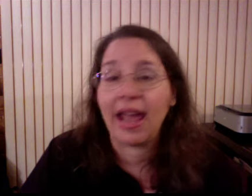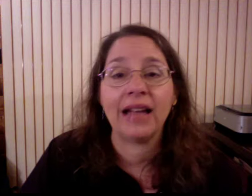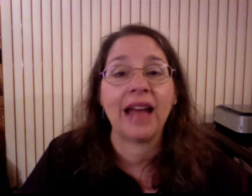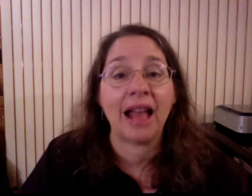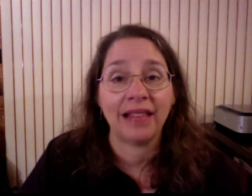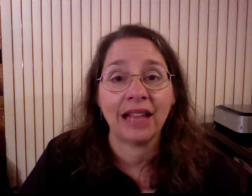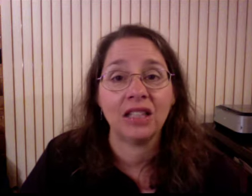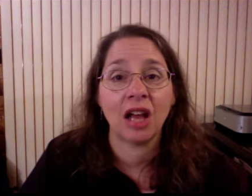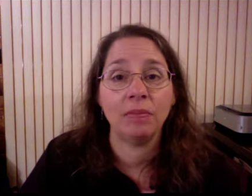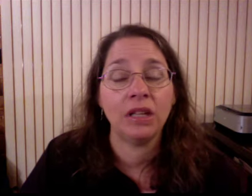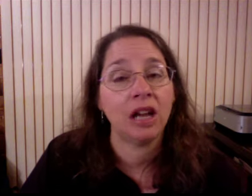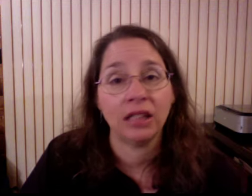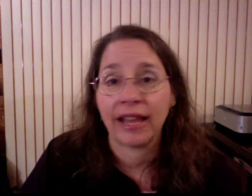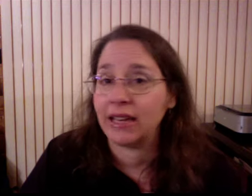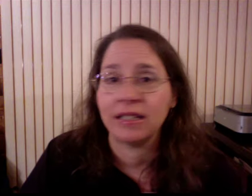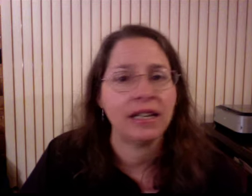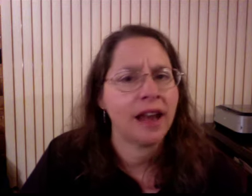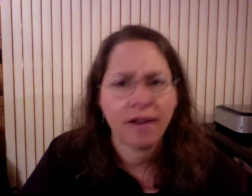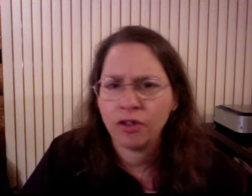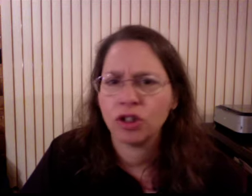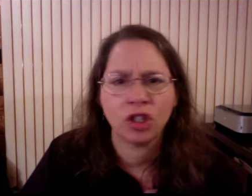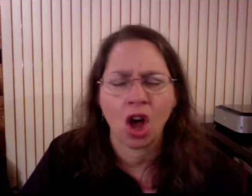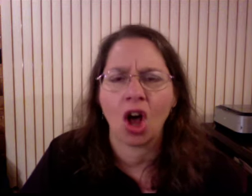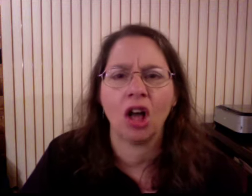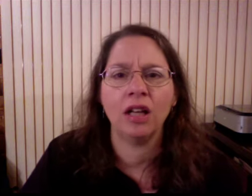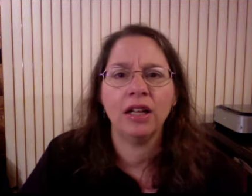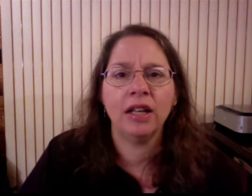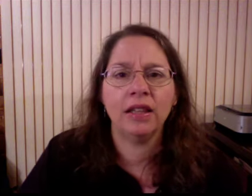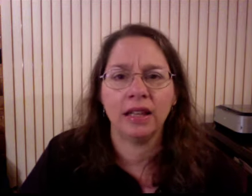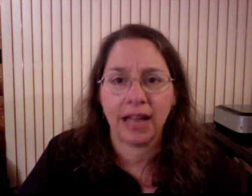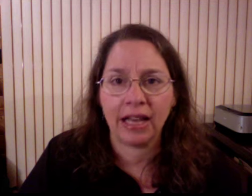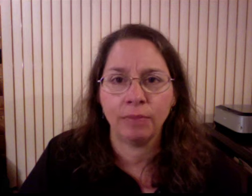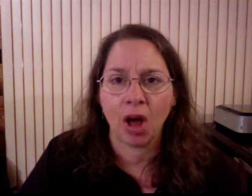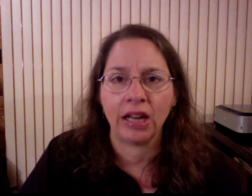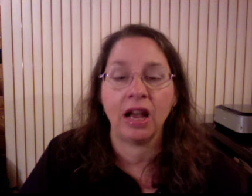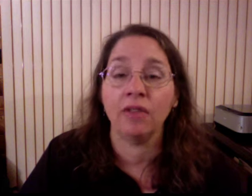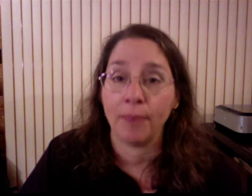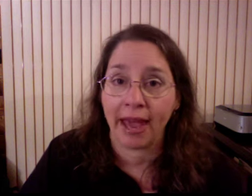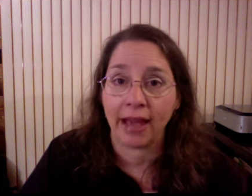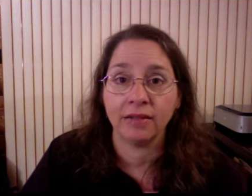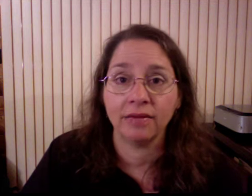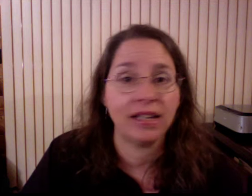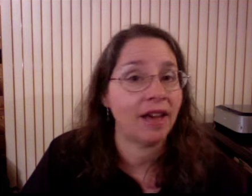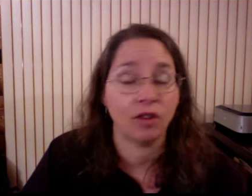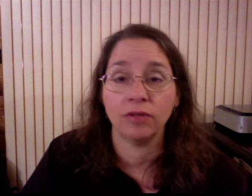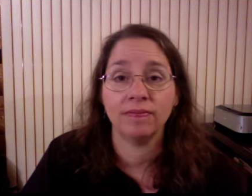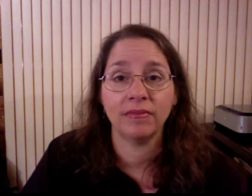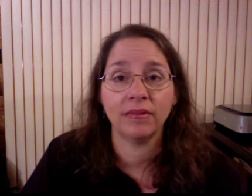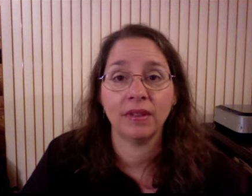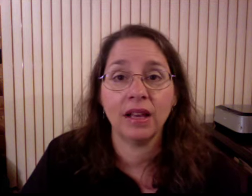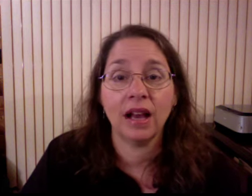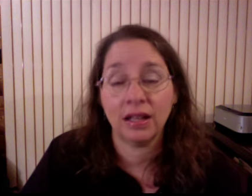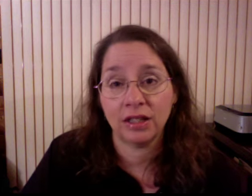And at that time, young ladies never saw the naked body of a man. Never. Until